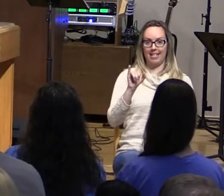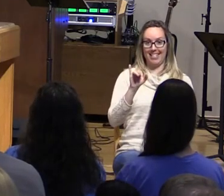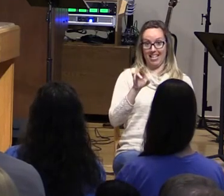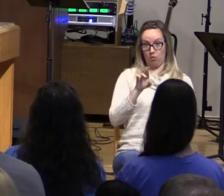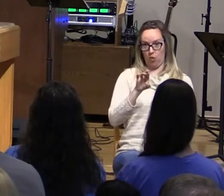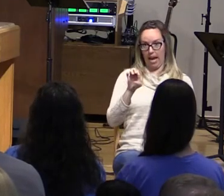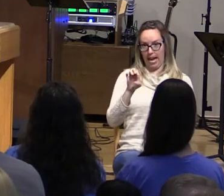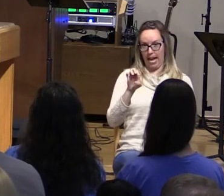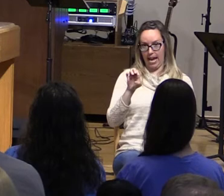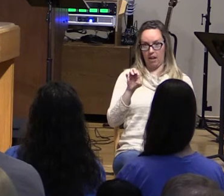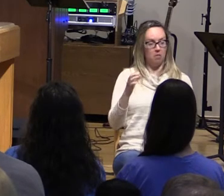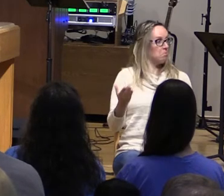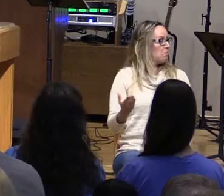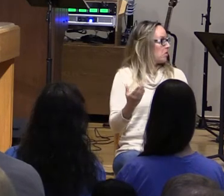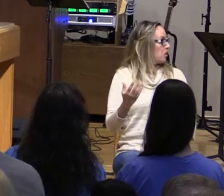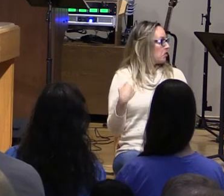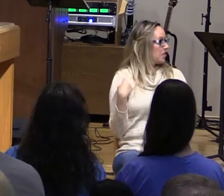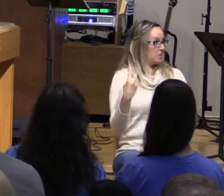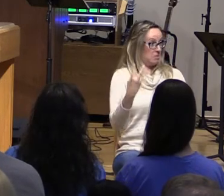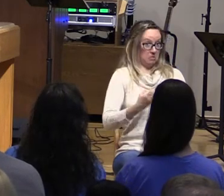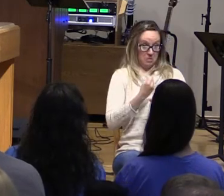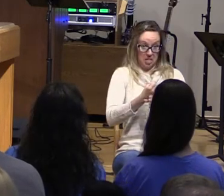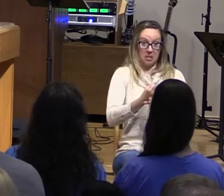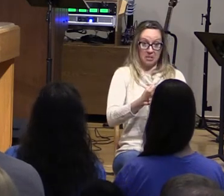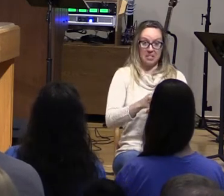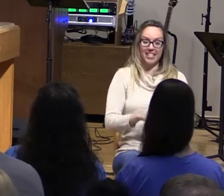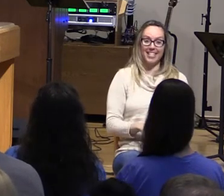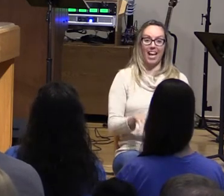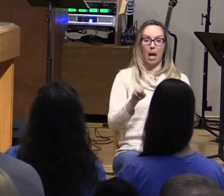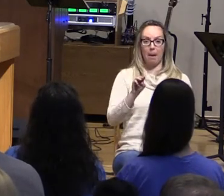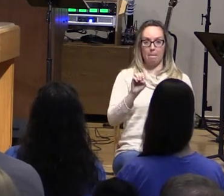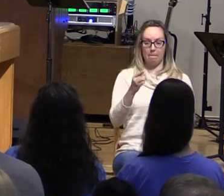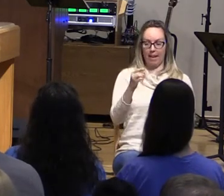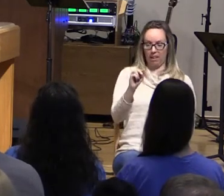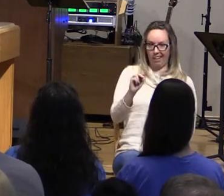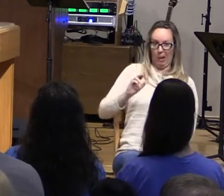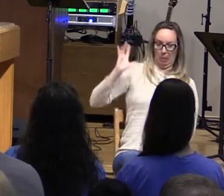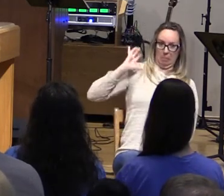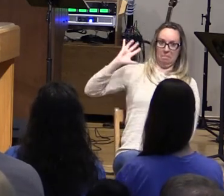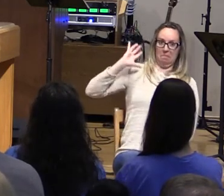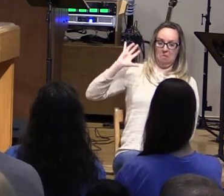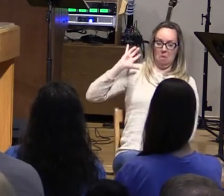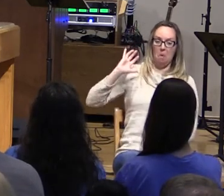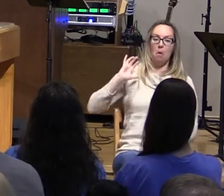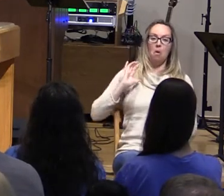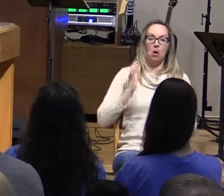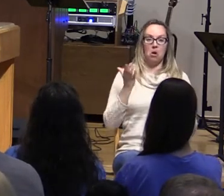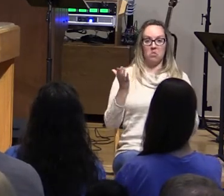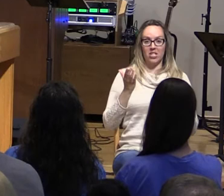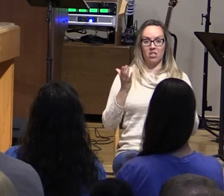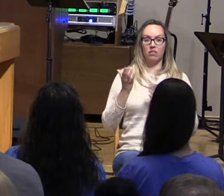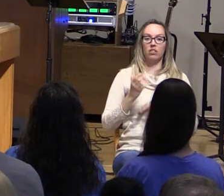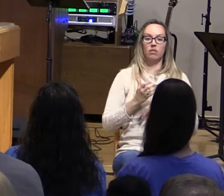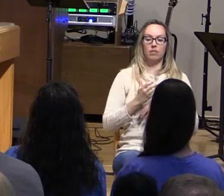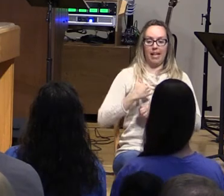for about 2 years. Megan, in a former life, served as an active